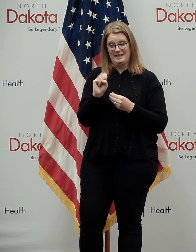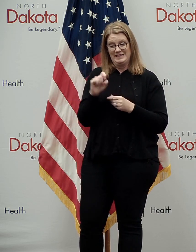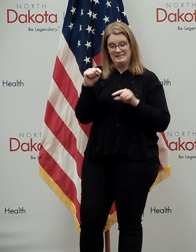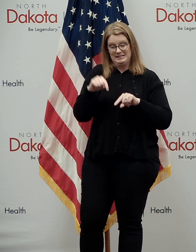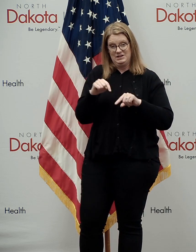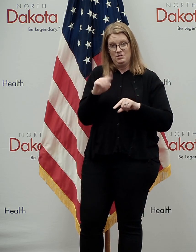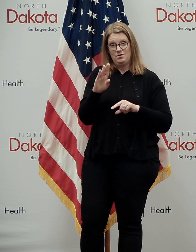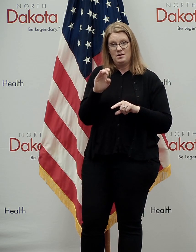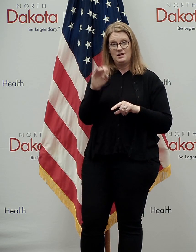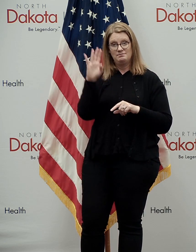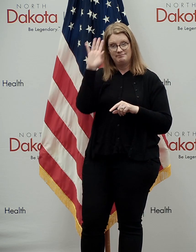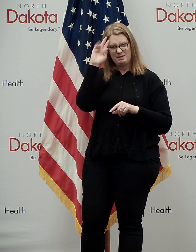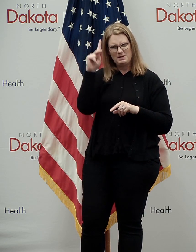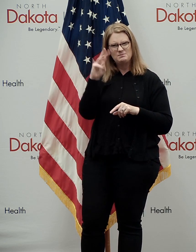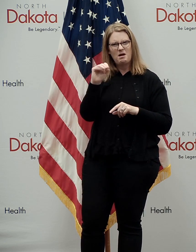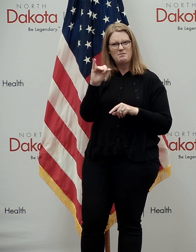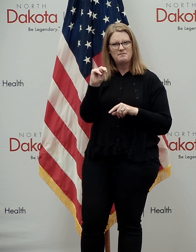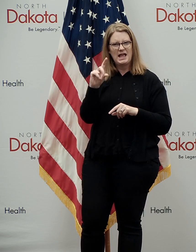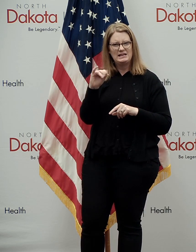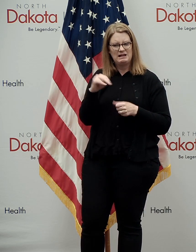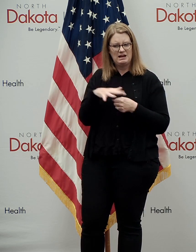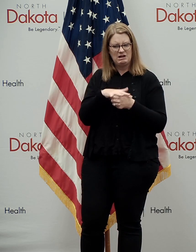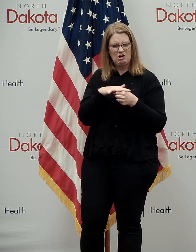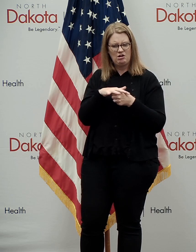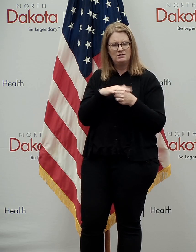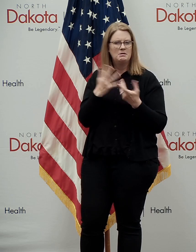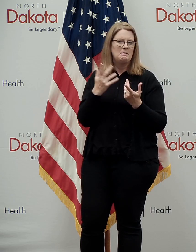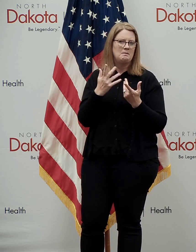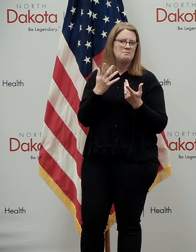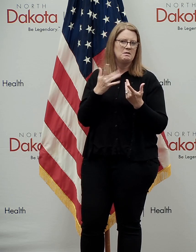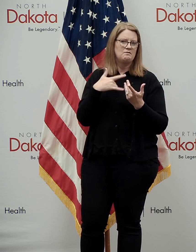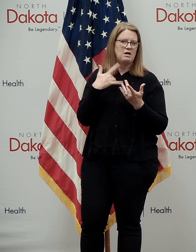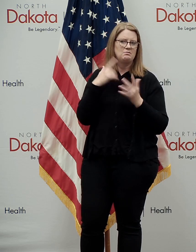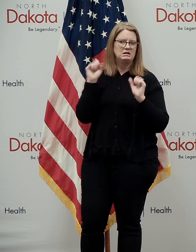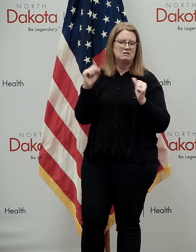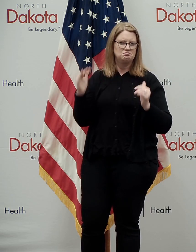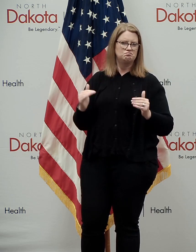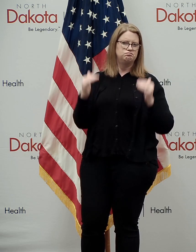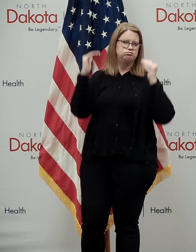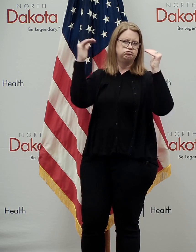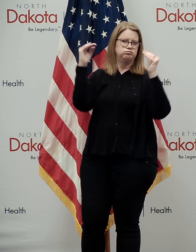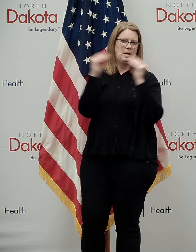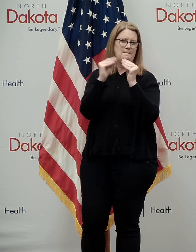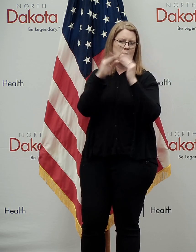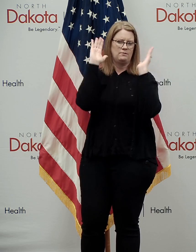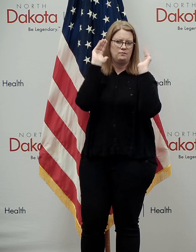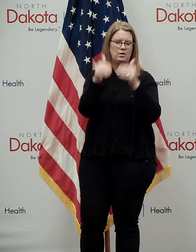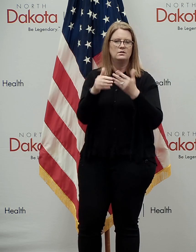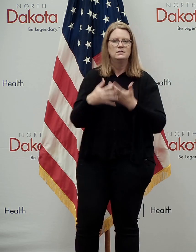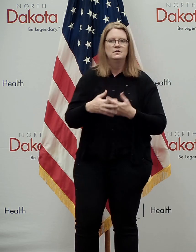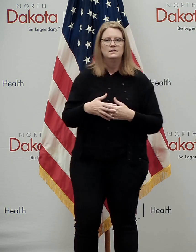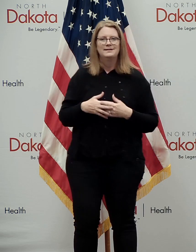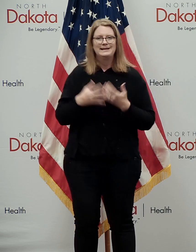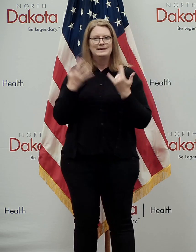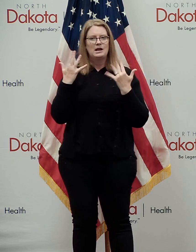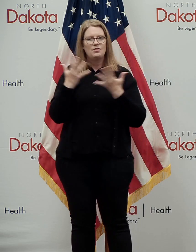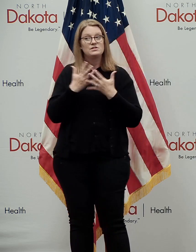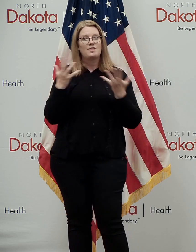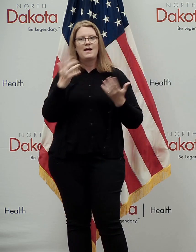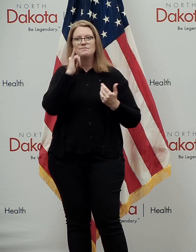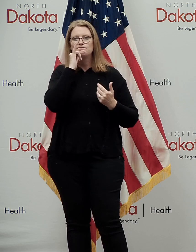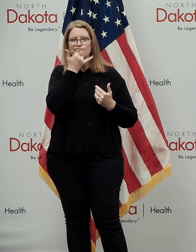time to maybe dial up the communication, education around it, because there's also, I think, more misinformation now about masks than there